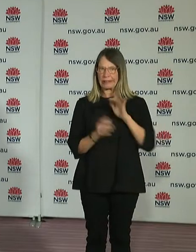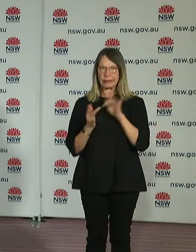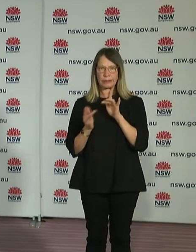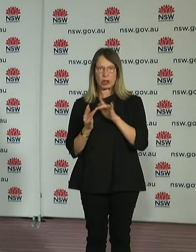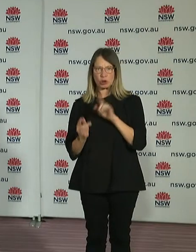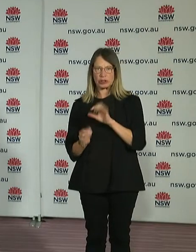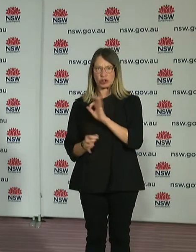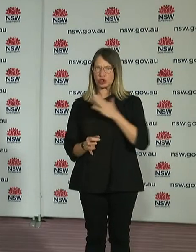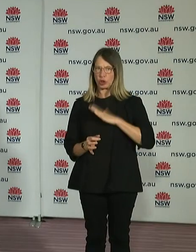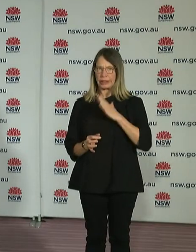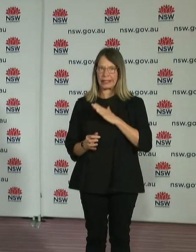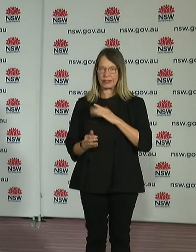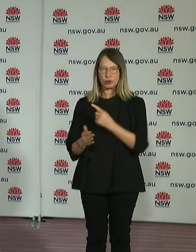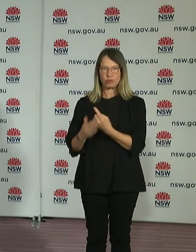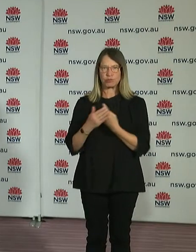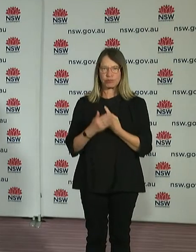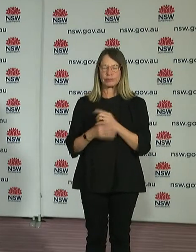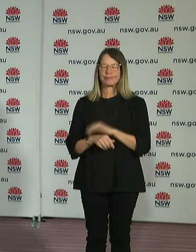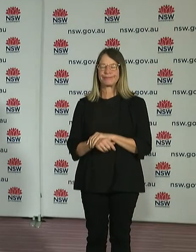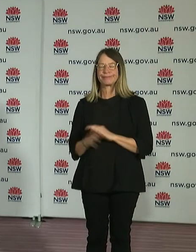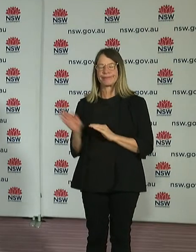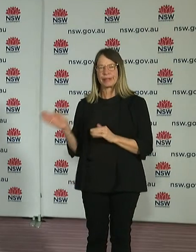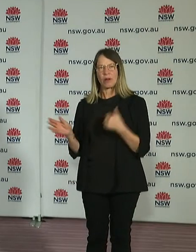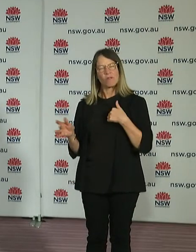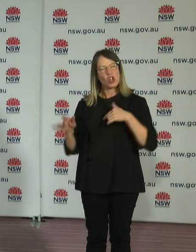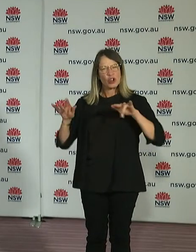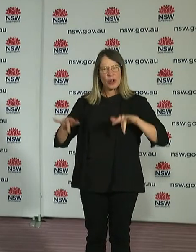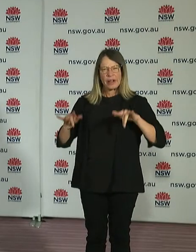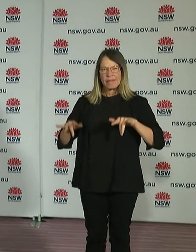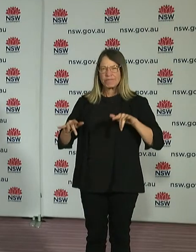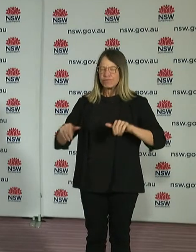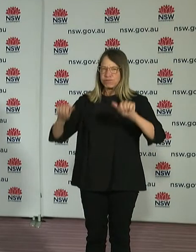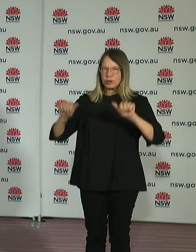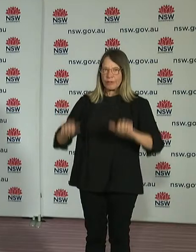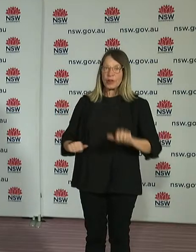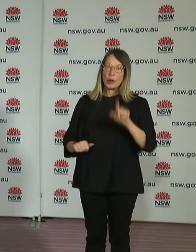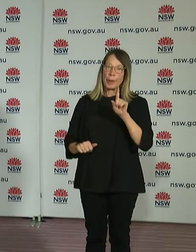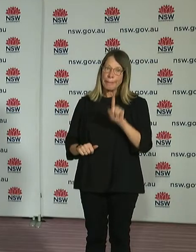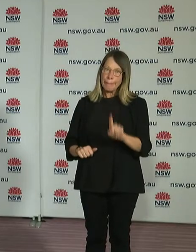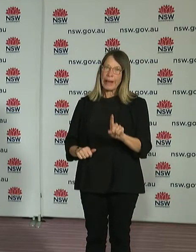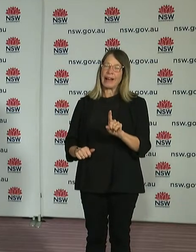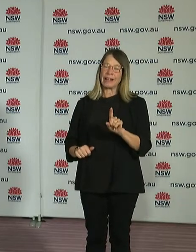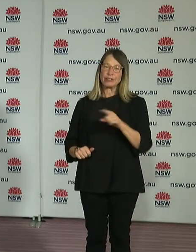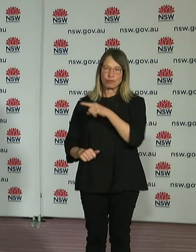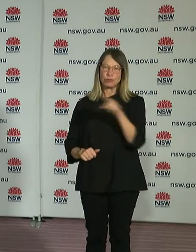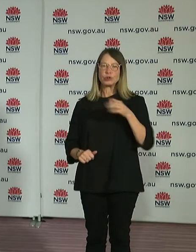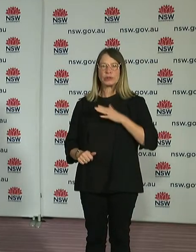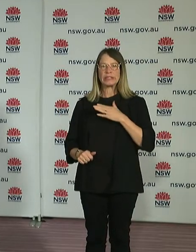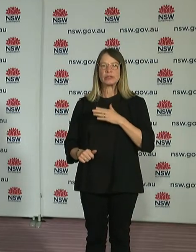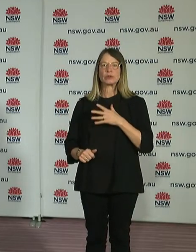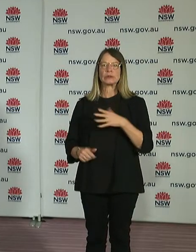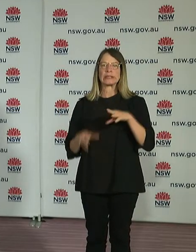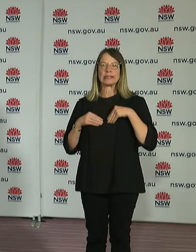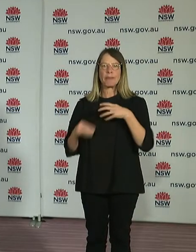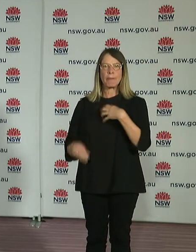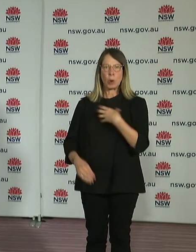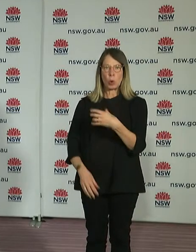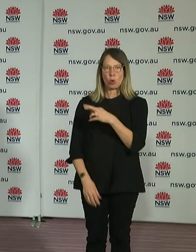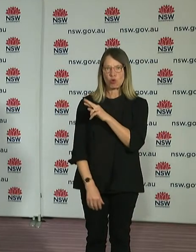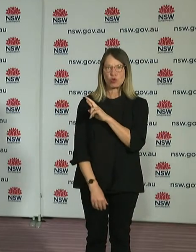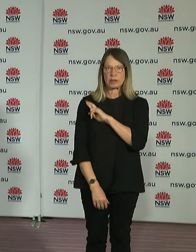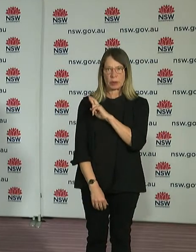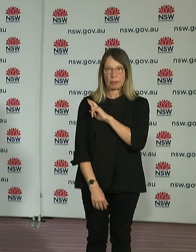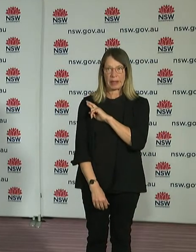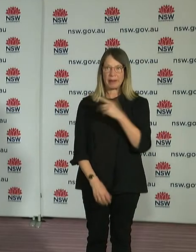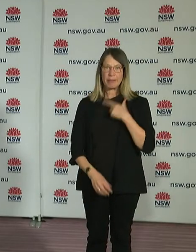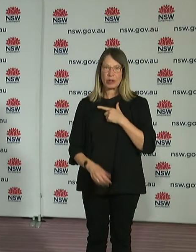personal responsibility. You need to protect yourself with getting vaccinated. In a world where COVID is endemic, you need to take into